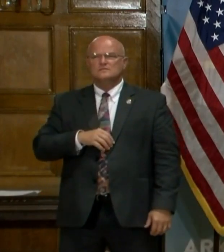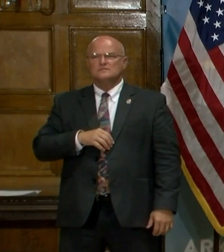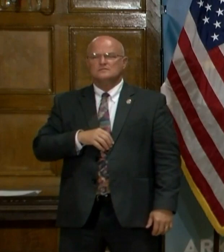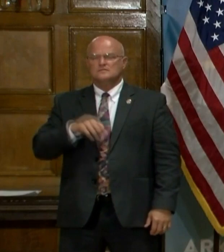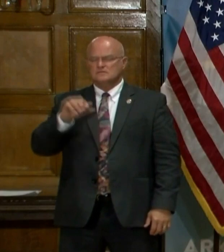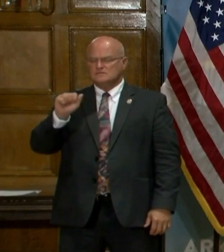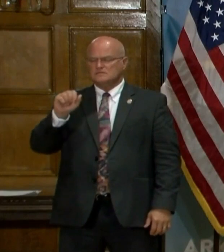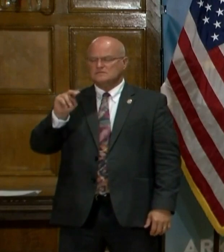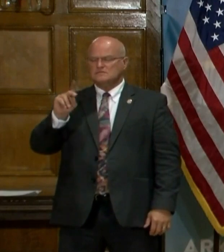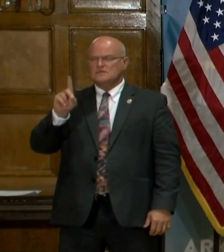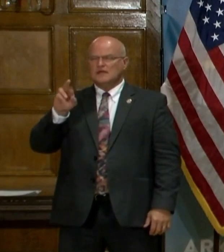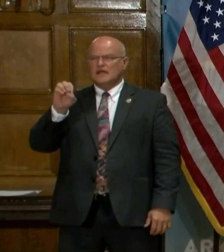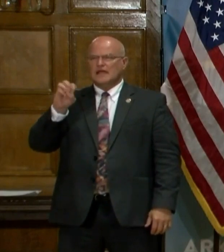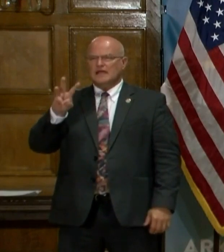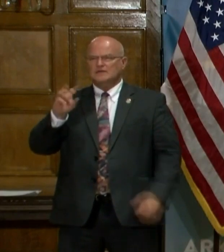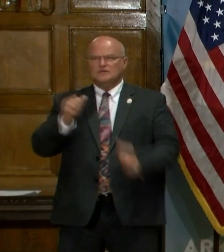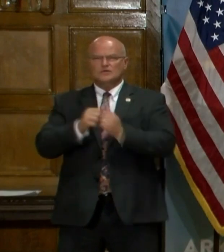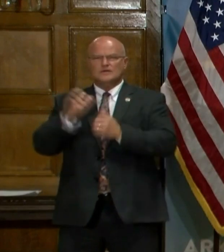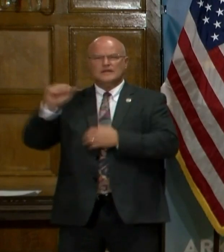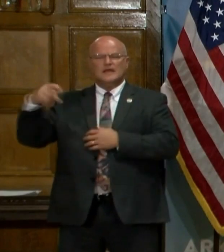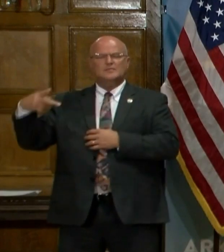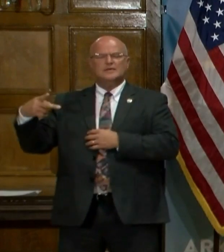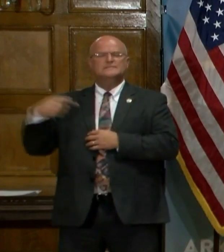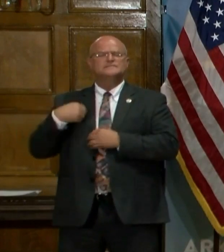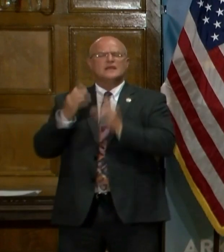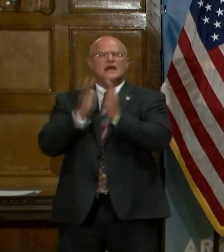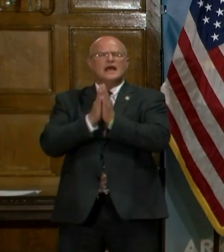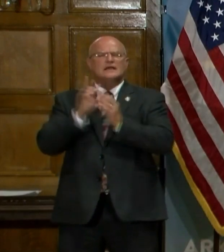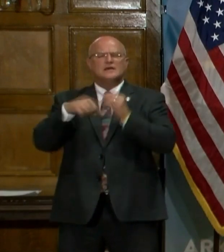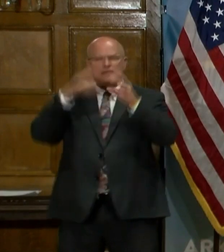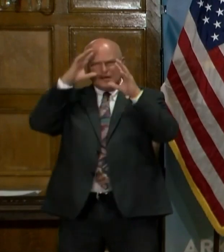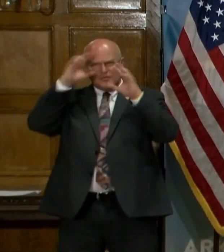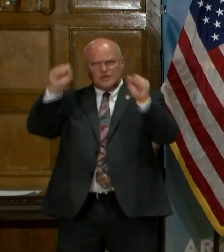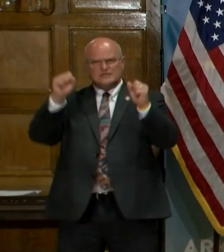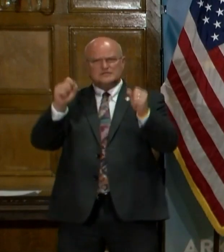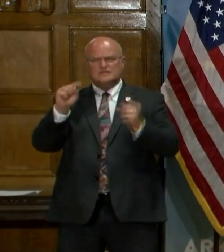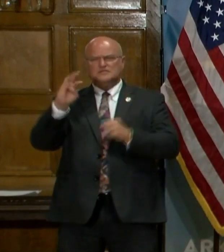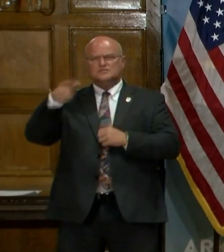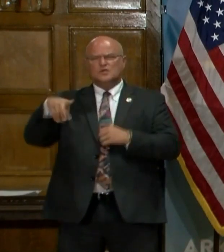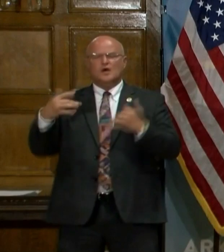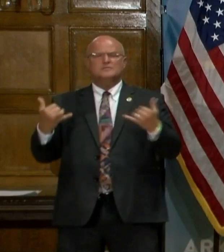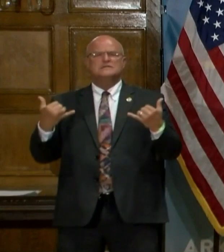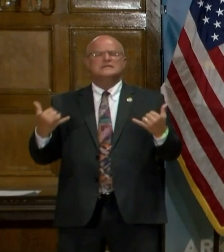is Andrew with AP. Want to ask you about President Trump today.